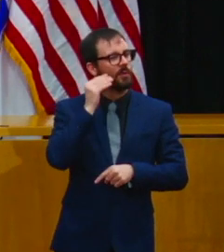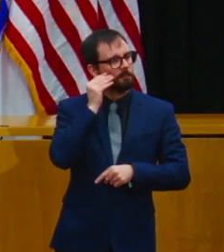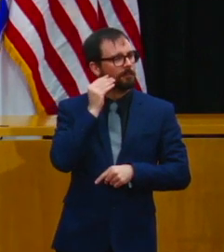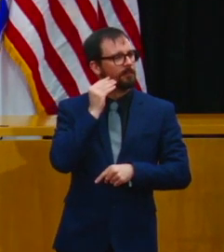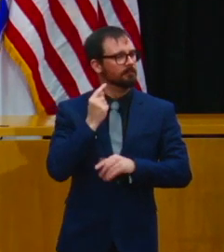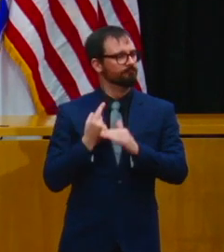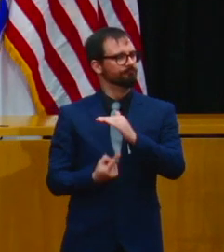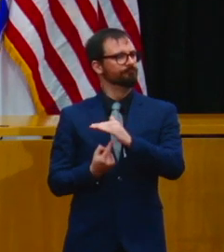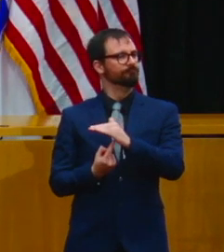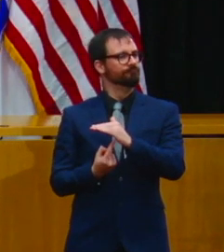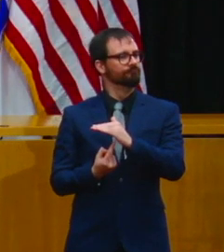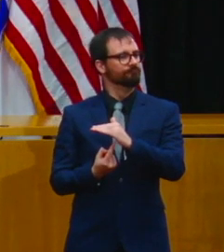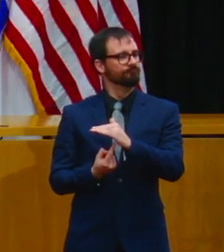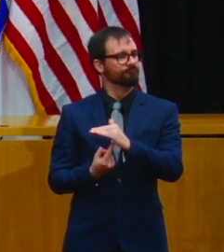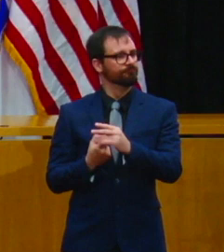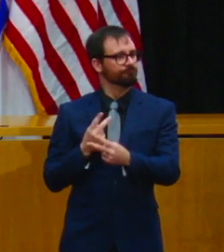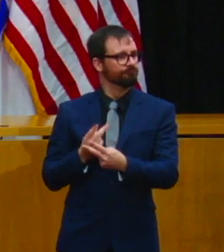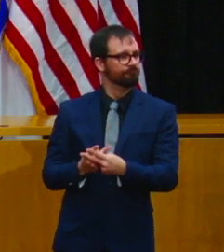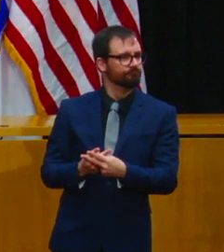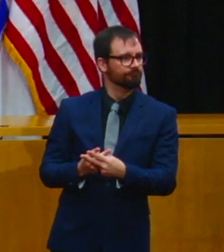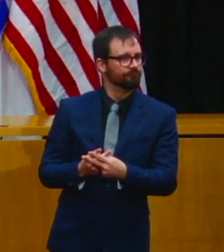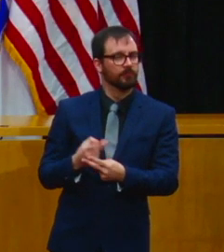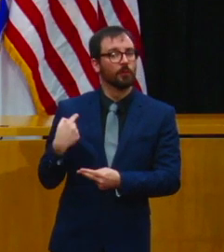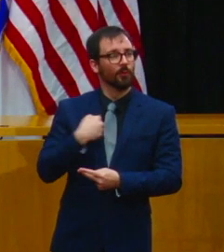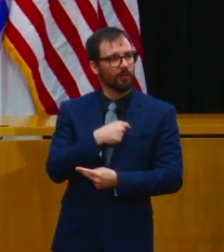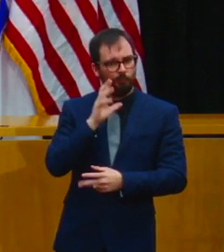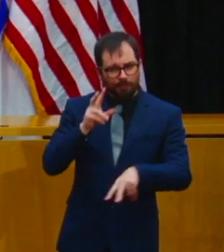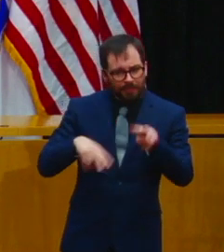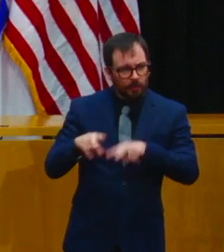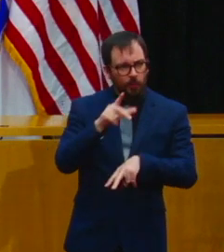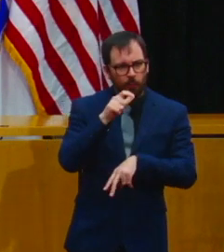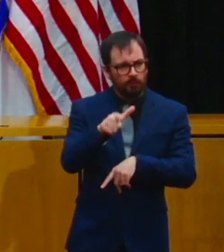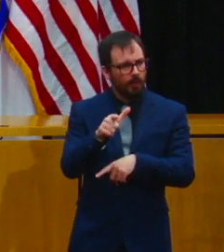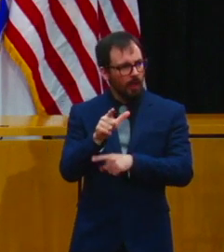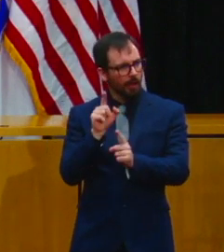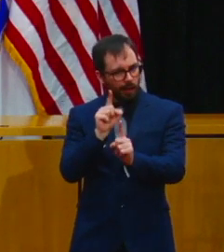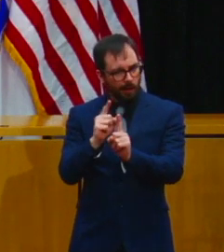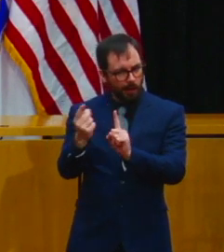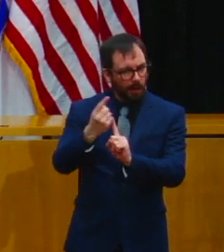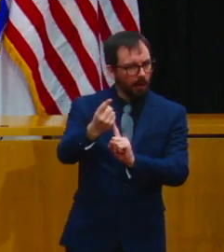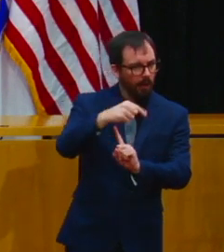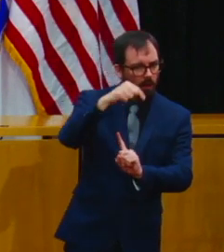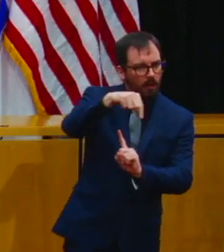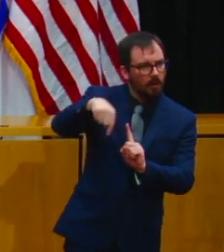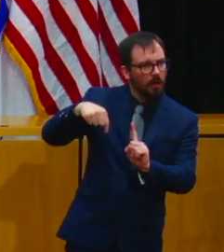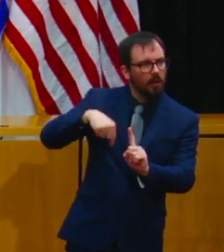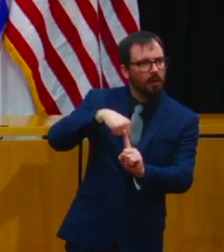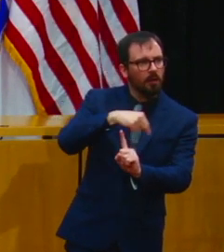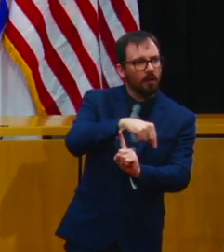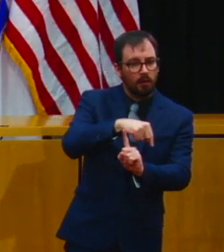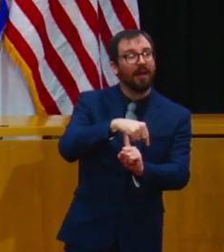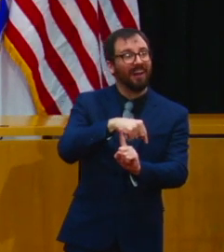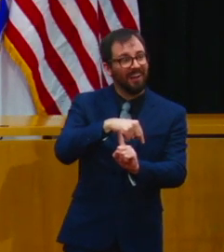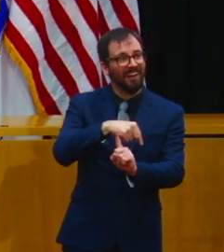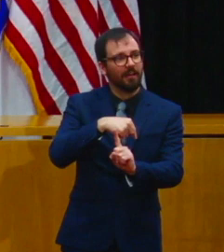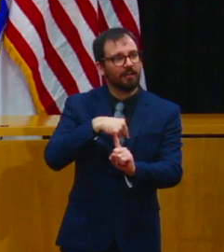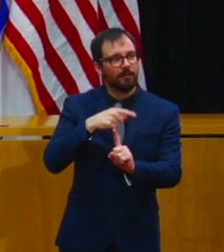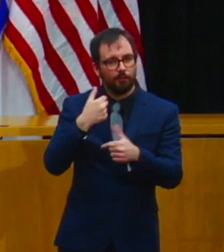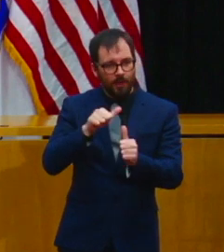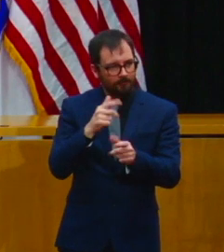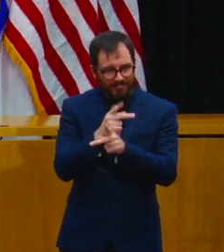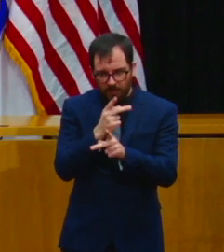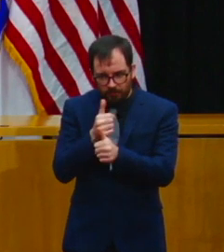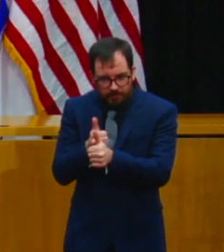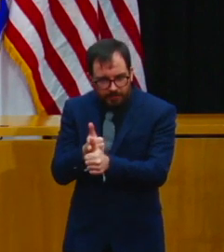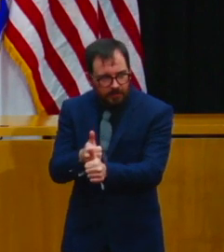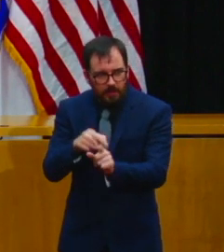contacts are, and then trace those individuals and their contacts, and as to whether they have to, and they have to self-quarantine for